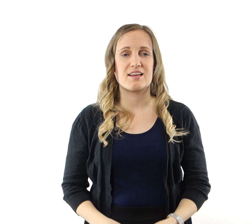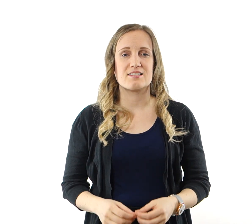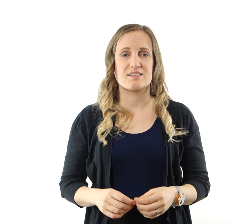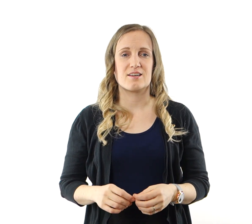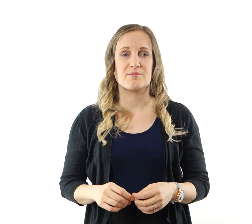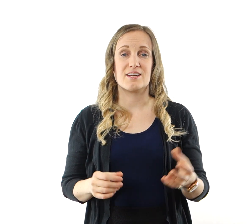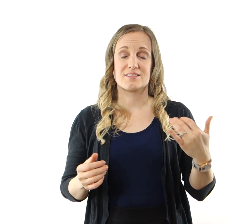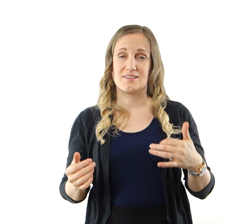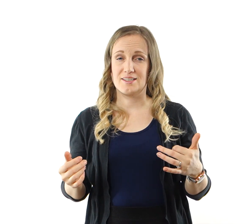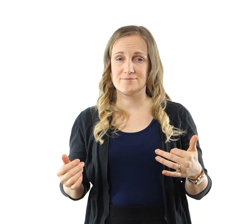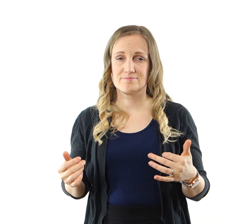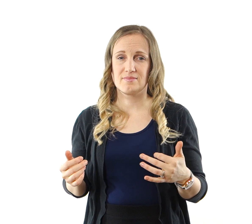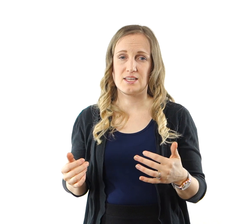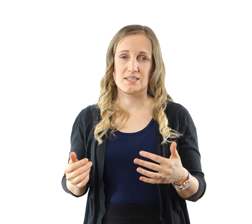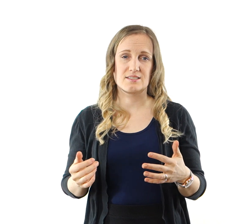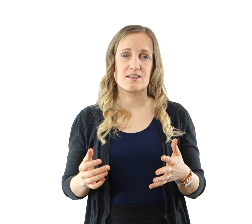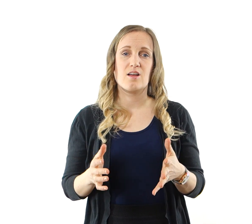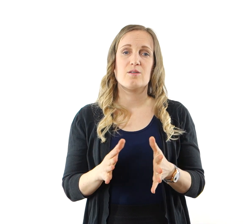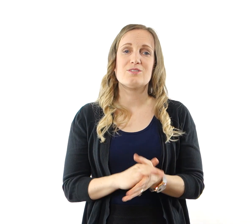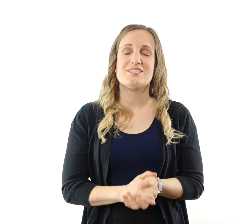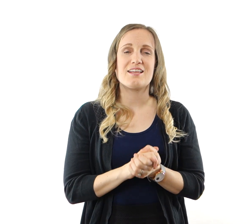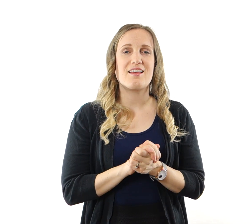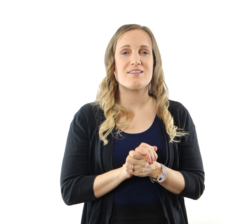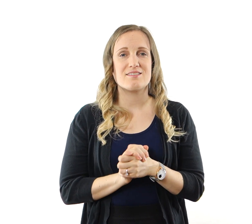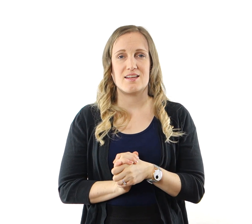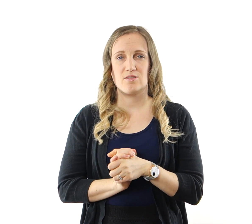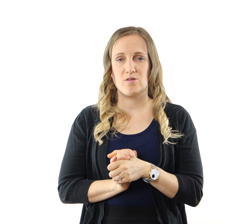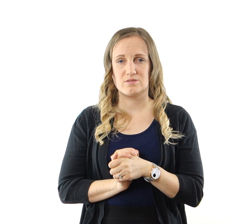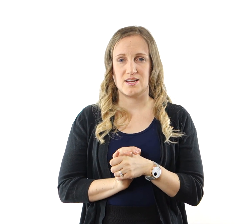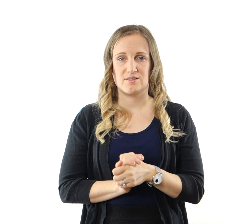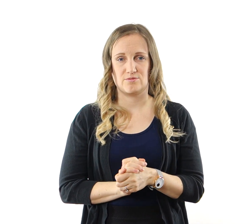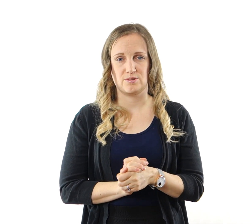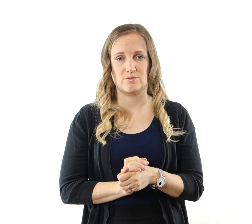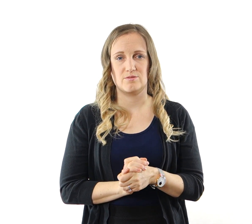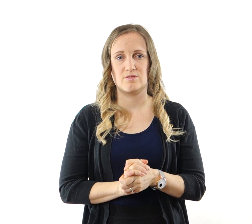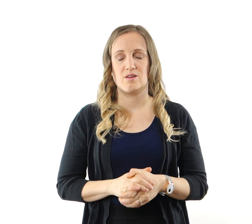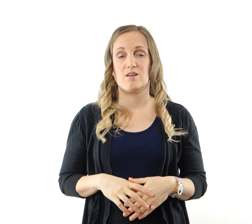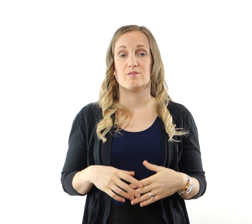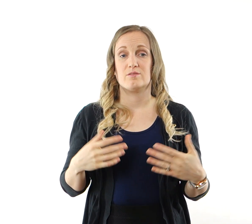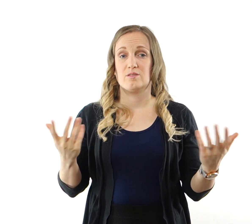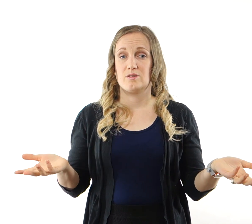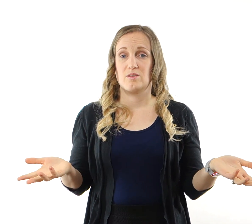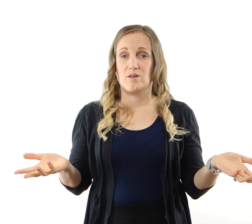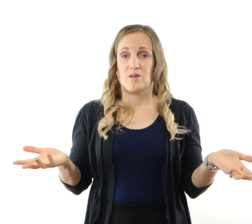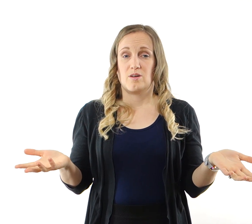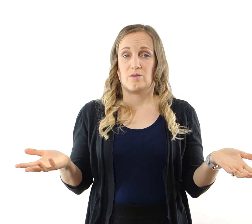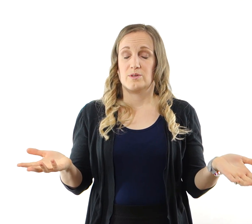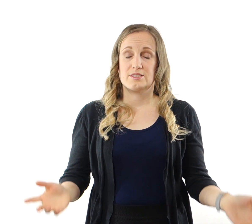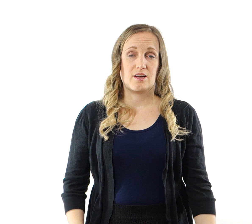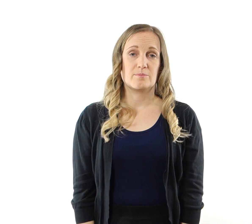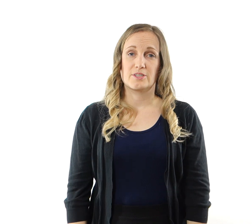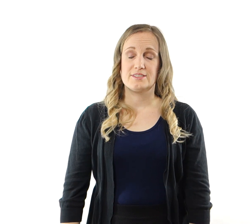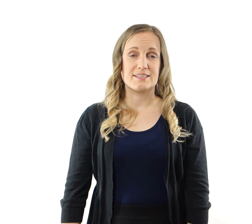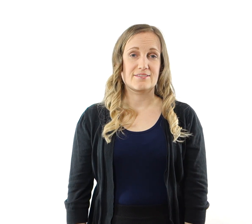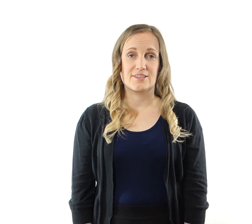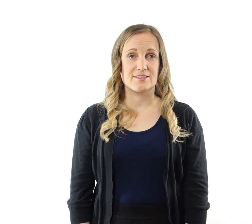And the next line is, will daylight stay the whole night through? Will songbirds leave their